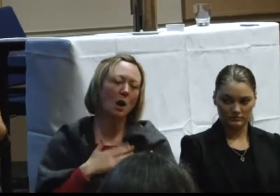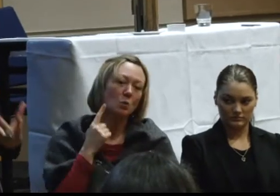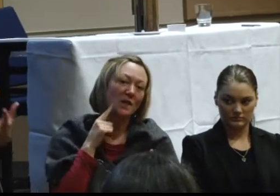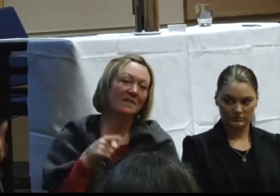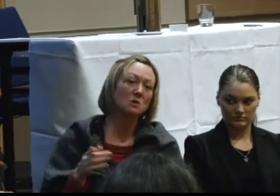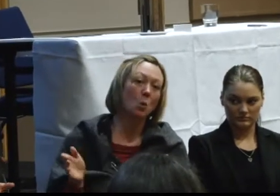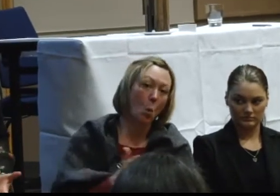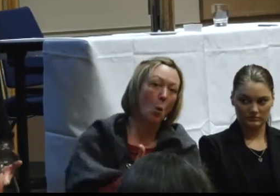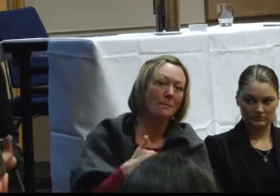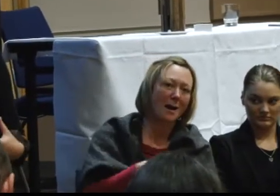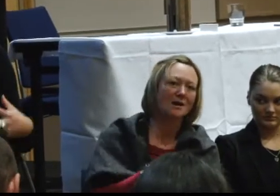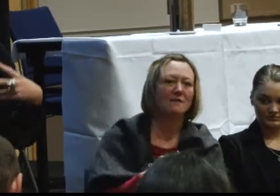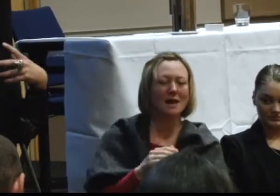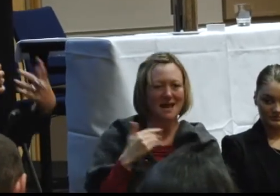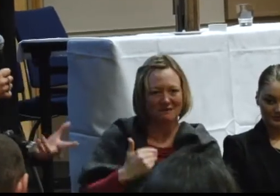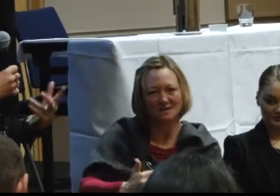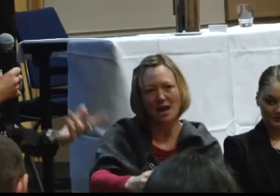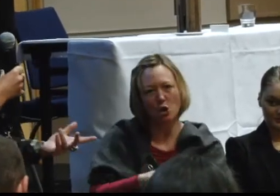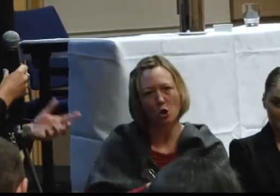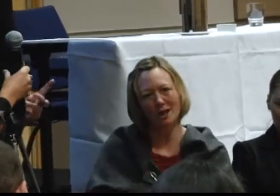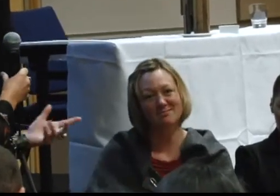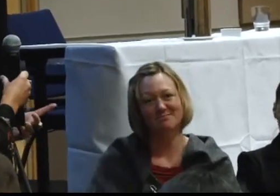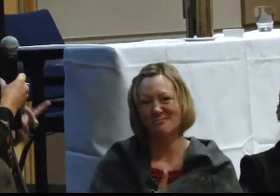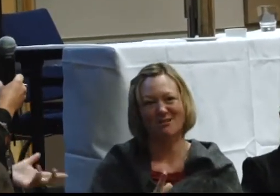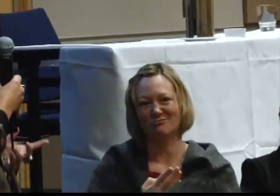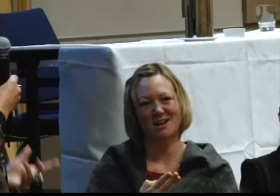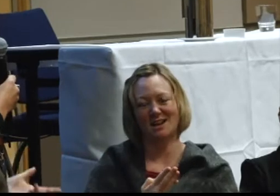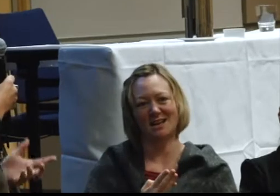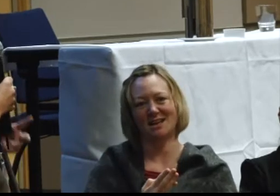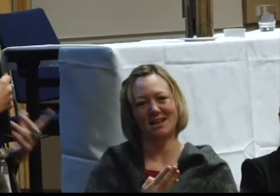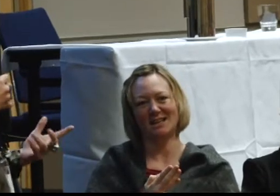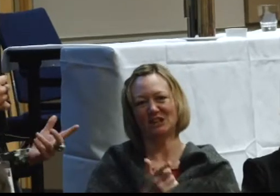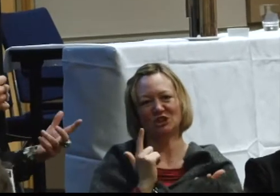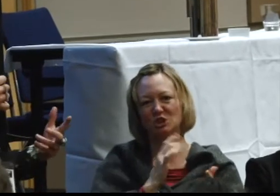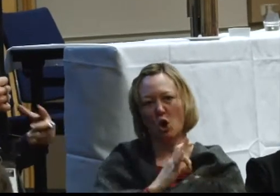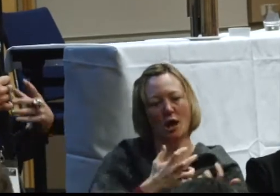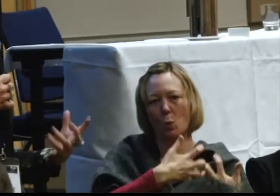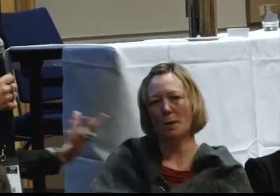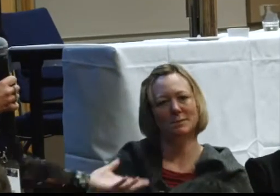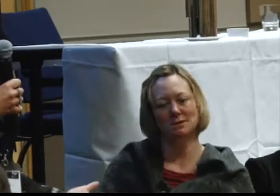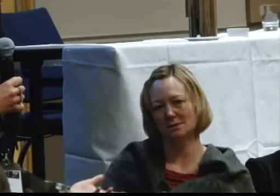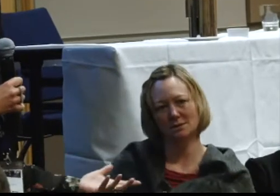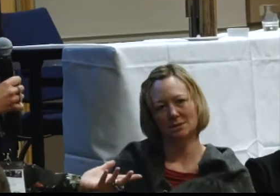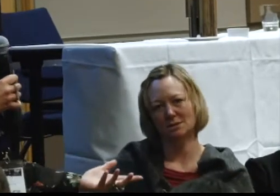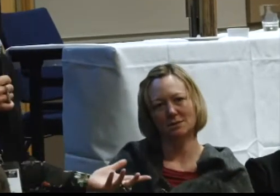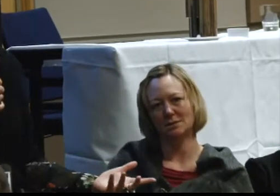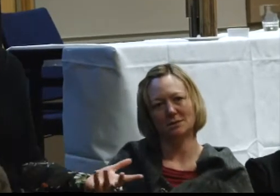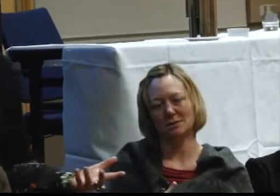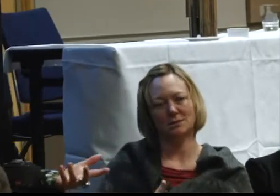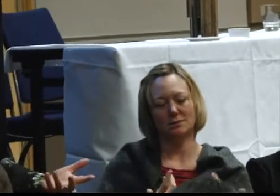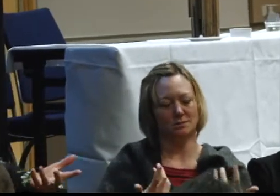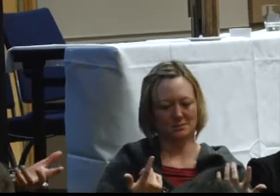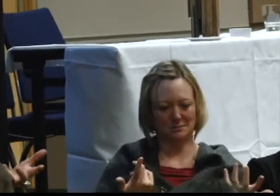the learning you're doing every day. But the reality is our teachers are not equipped at this stage to do that. They actually don't know